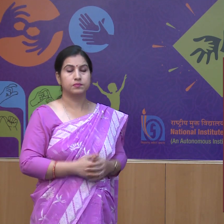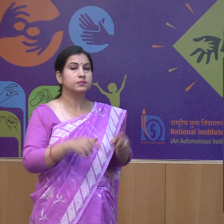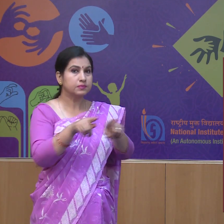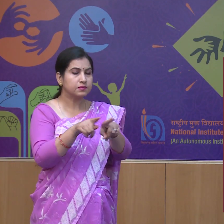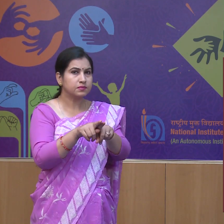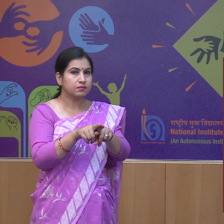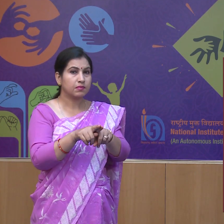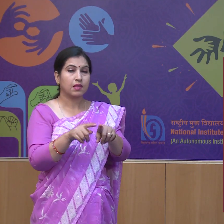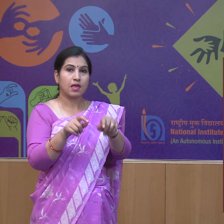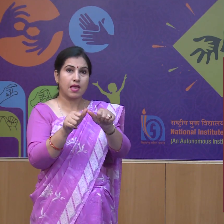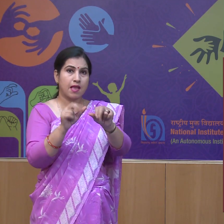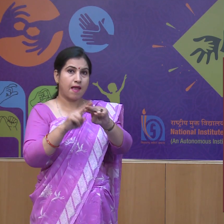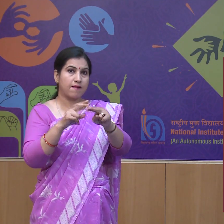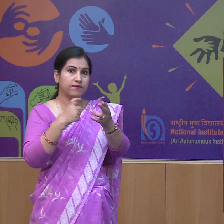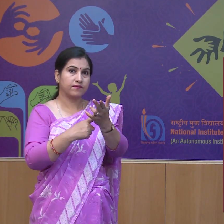and Africa